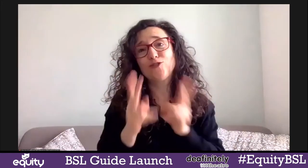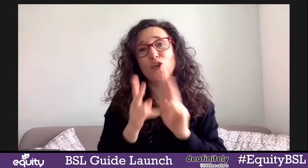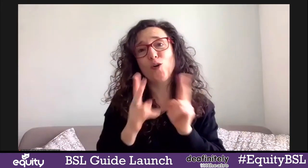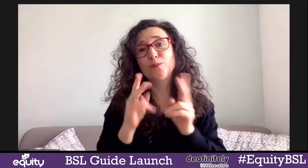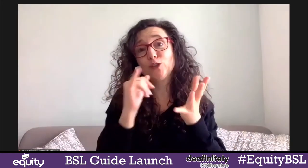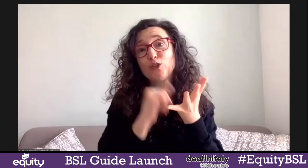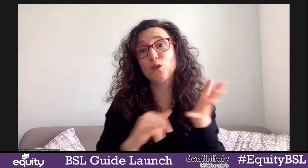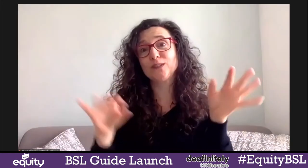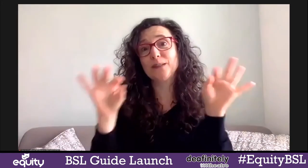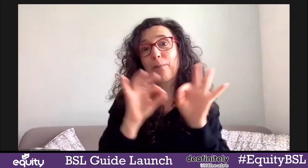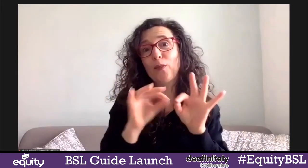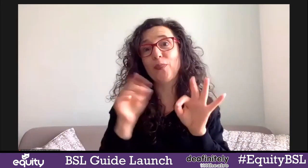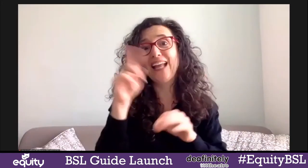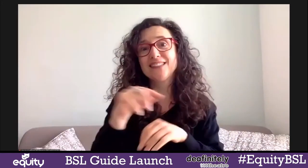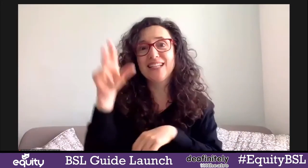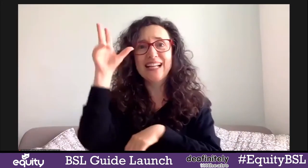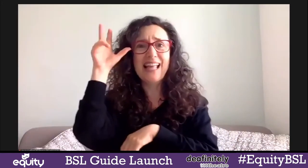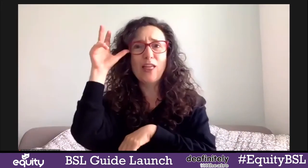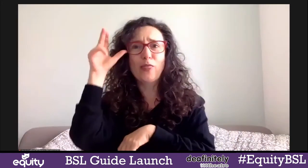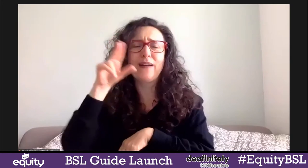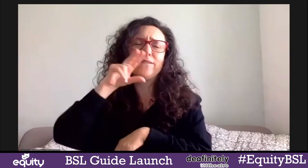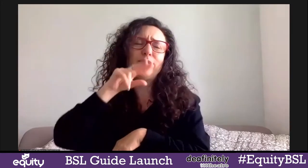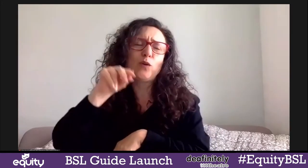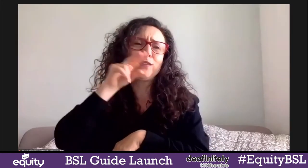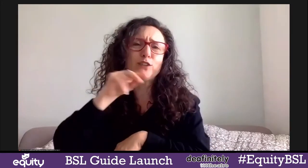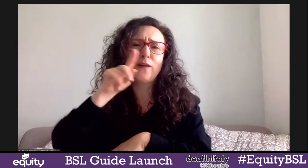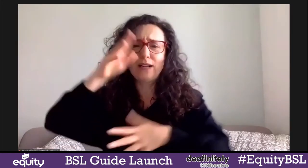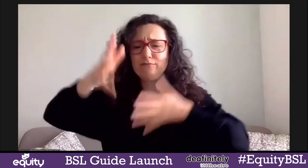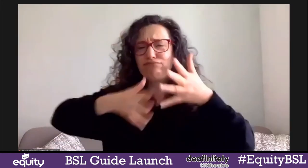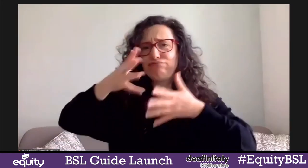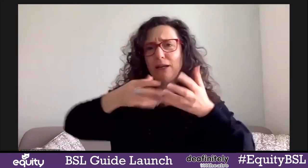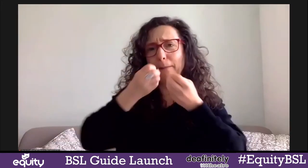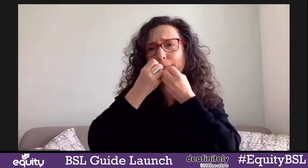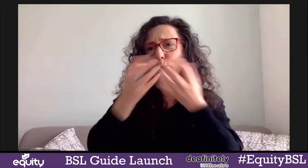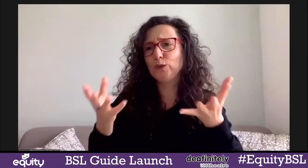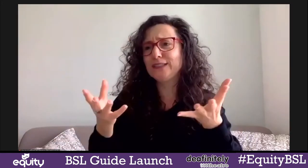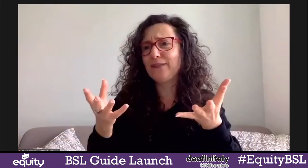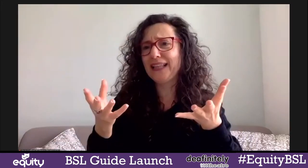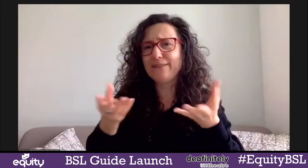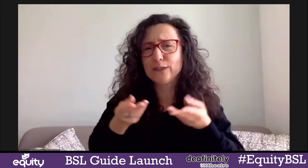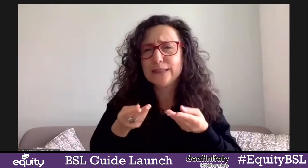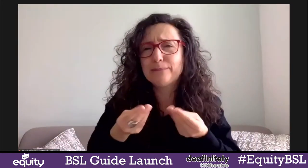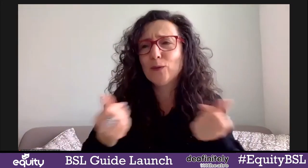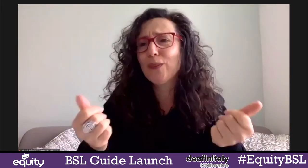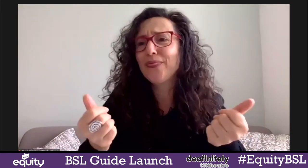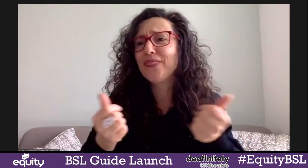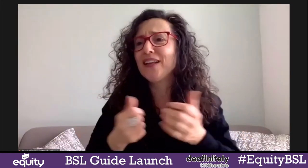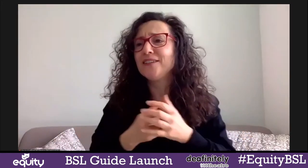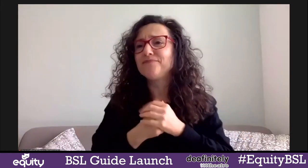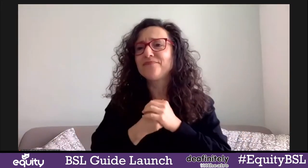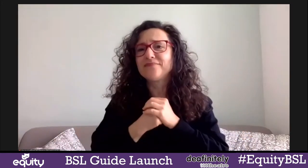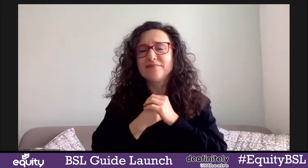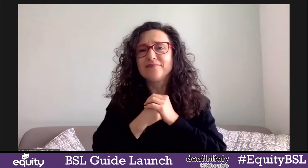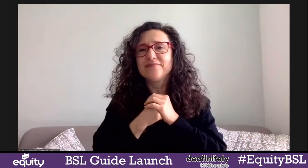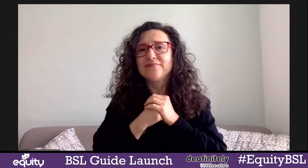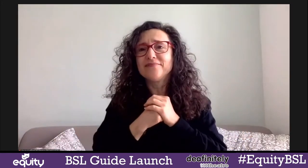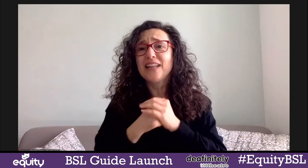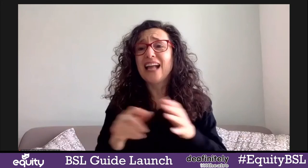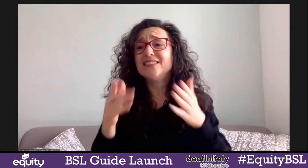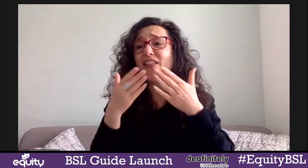to our wonderful interpreters, to Susan Booth and Kathy Yeoman for voicing and signing throughout this session to make